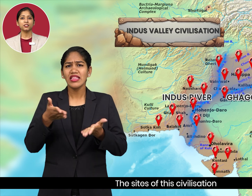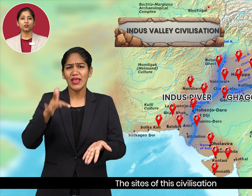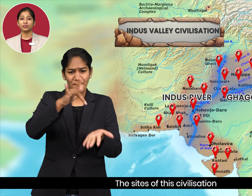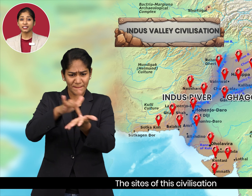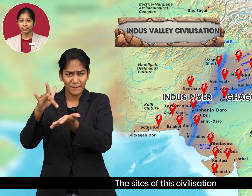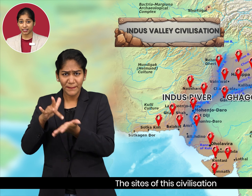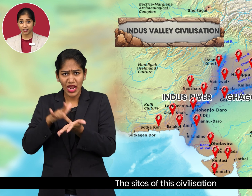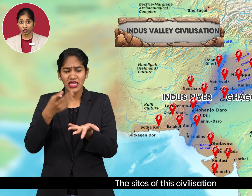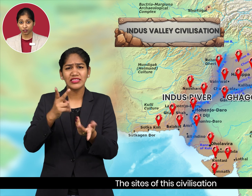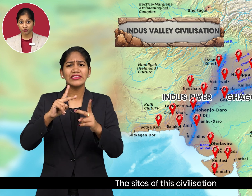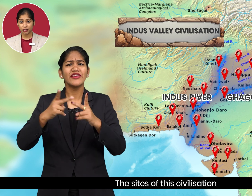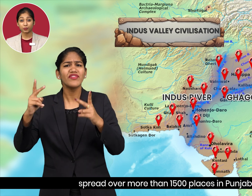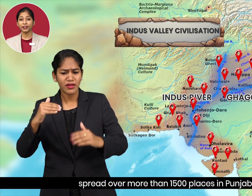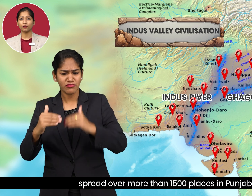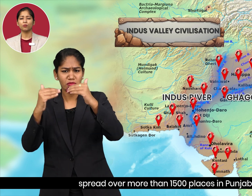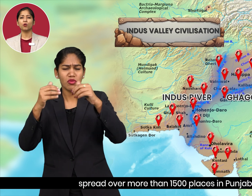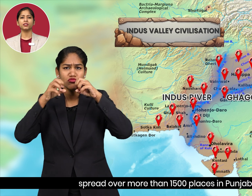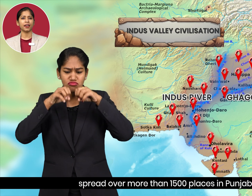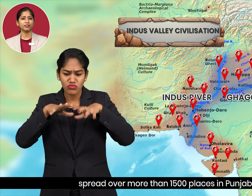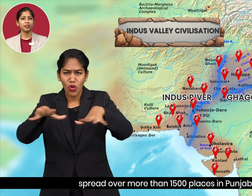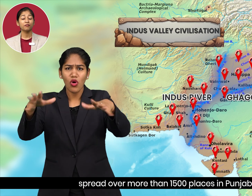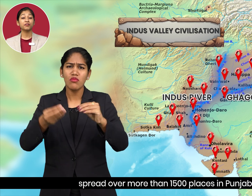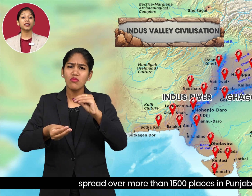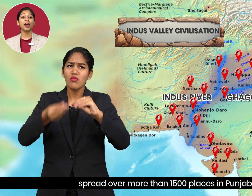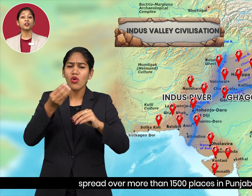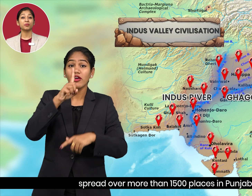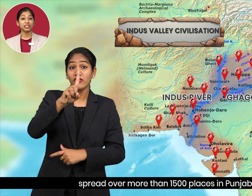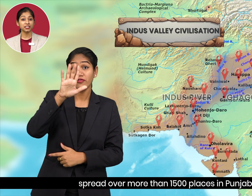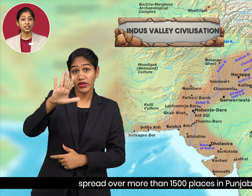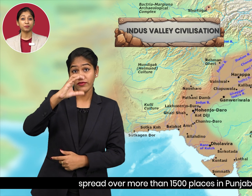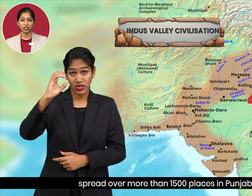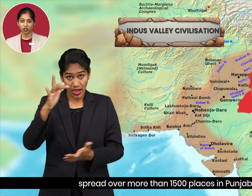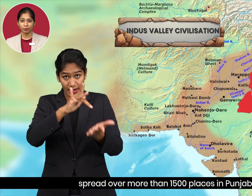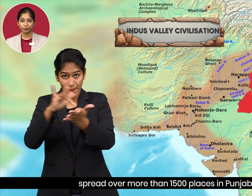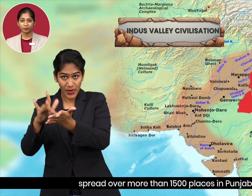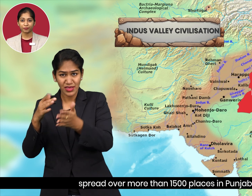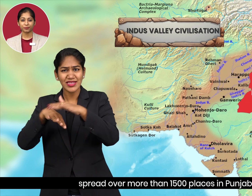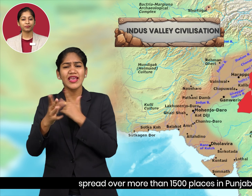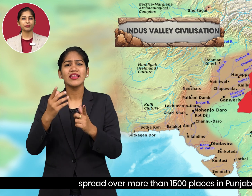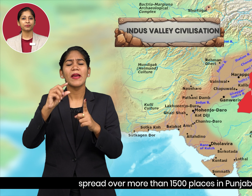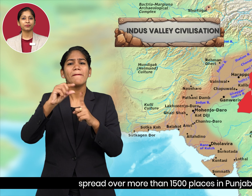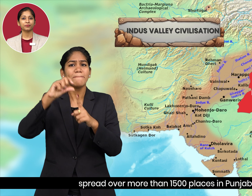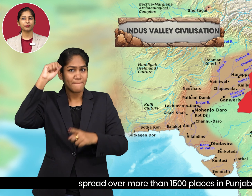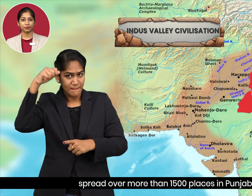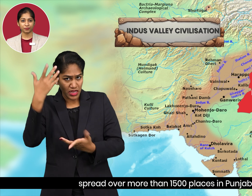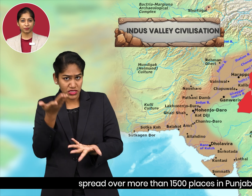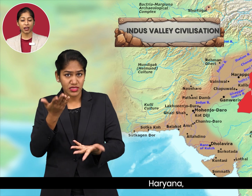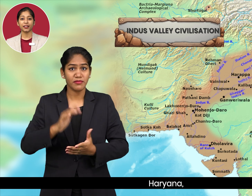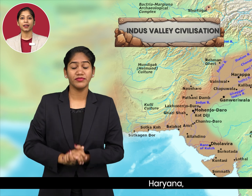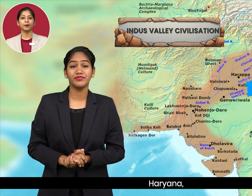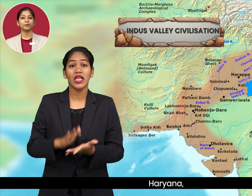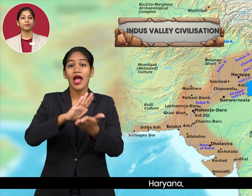The sites of this civilization spread over more than 1500 places in Punjab,